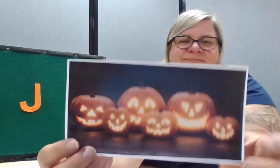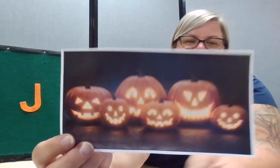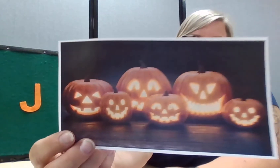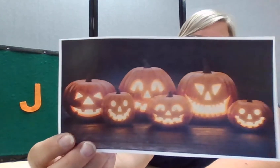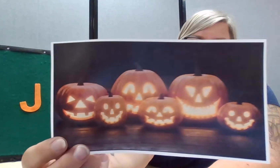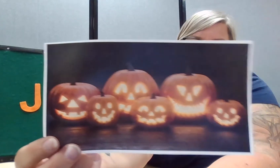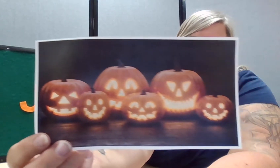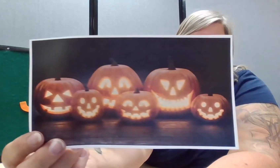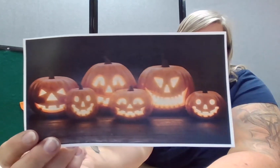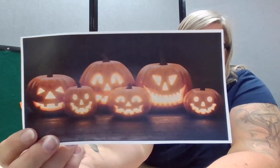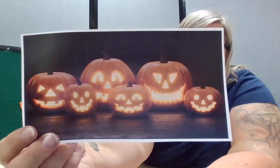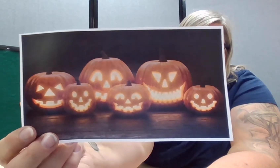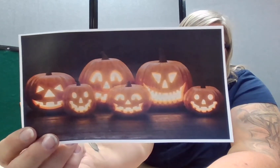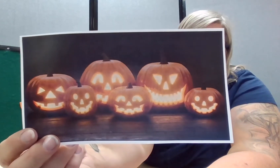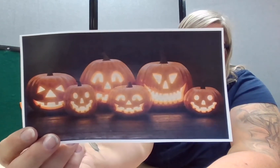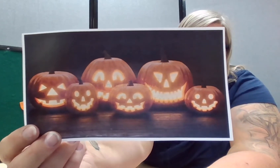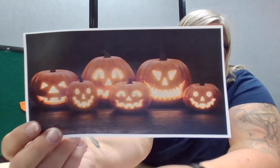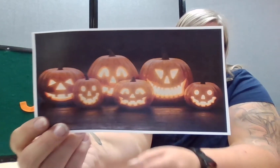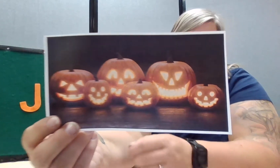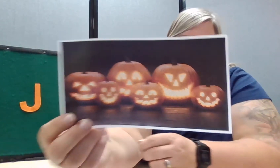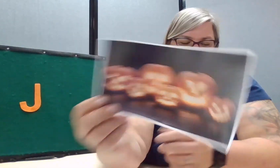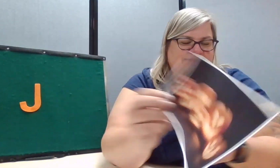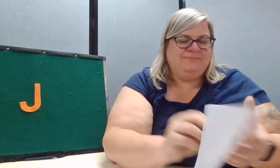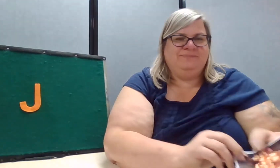a jack-o'-lantern.